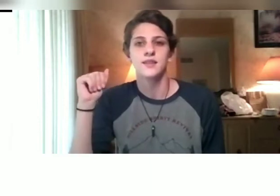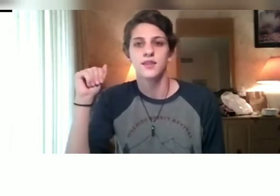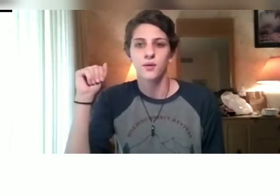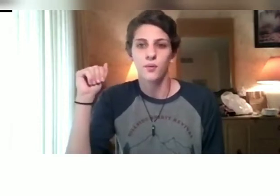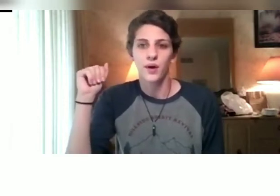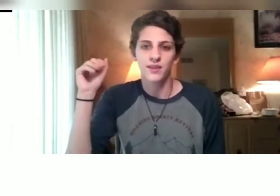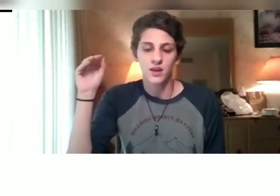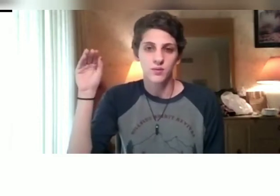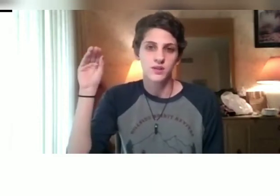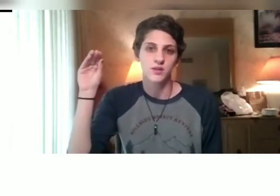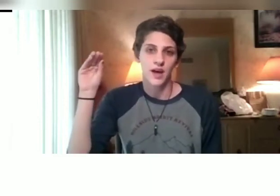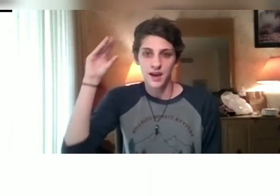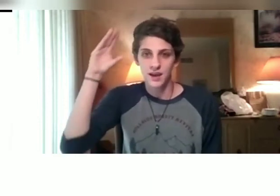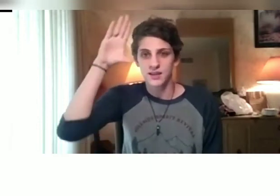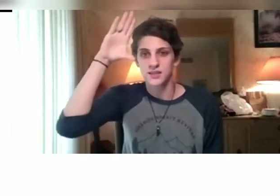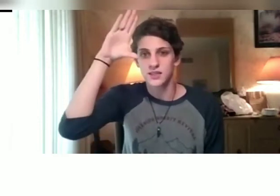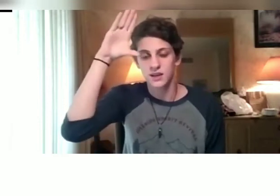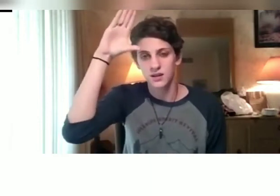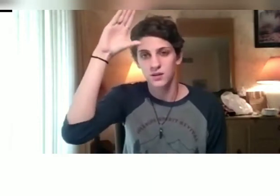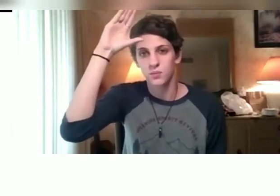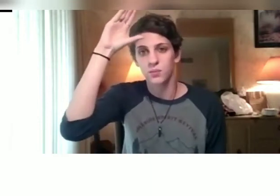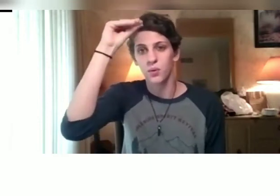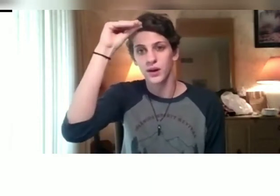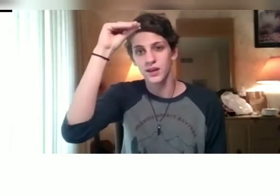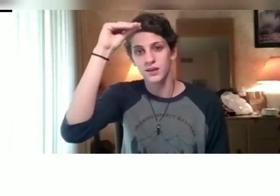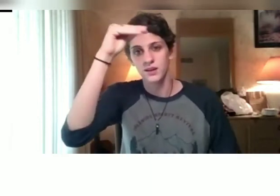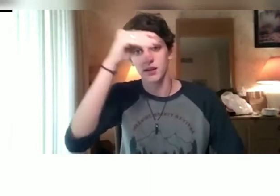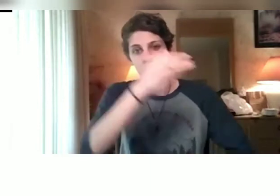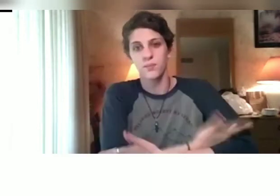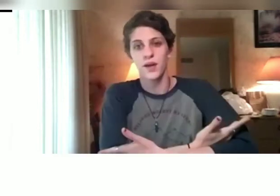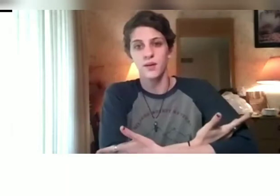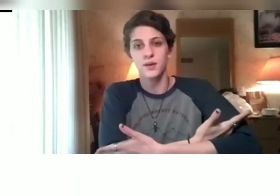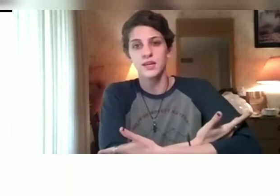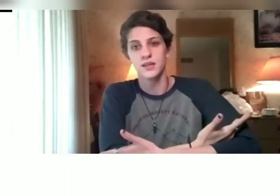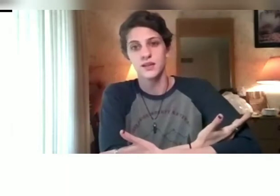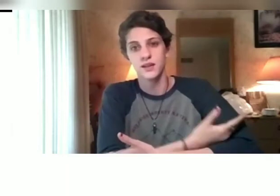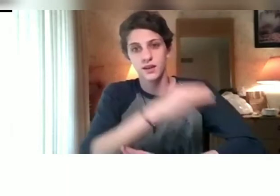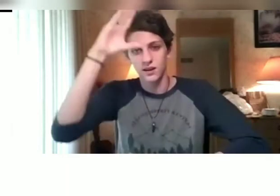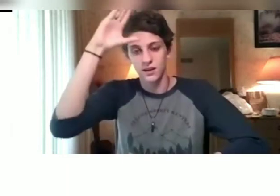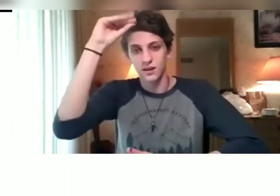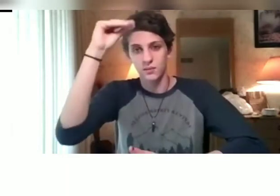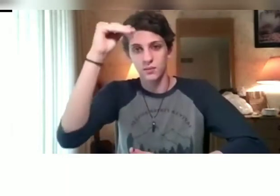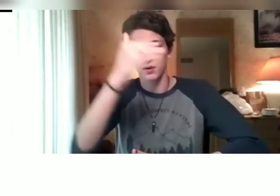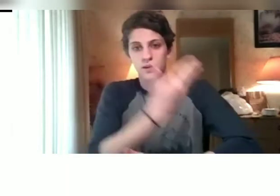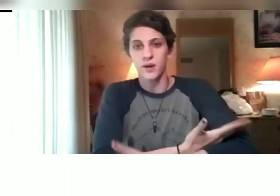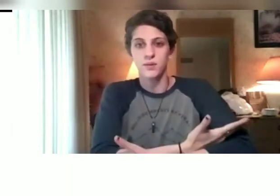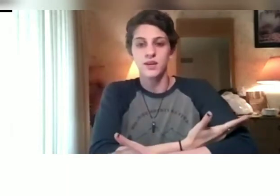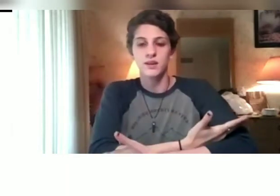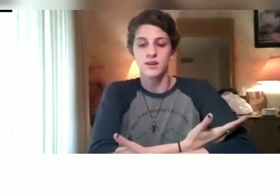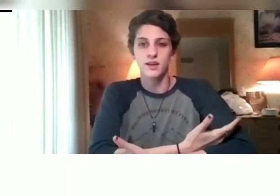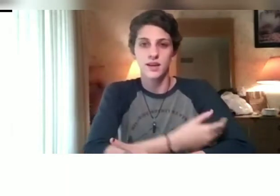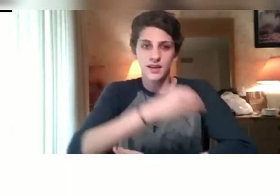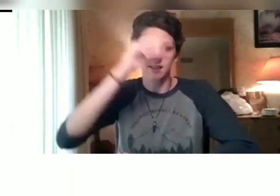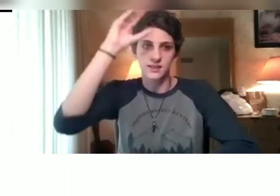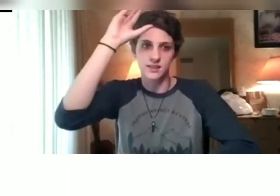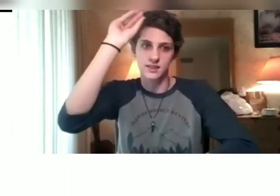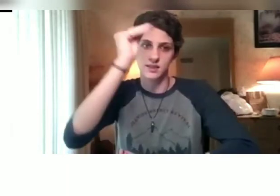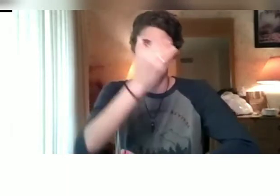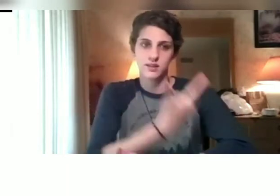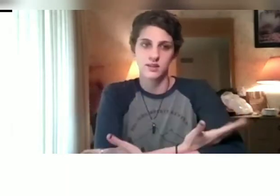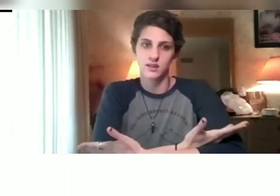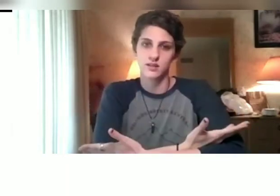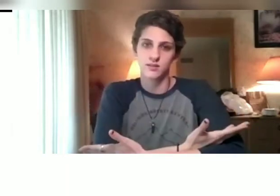And the way that you would do that is boy, baby. Boy, baby